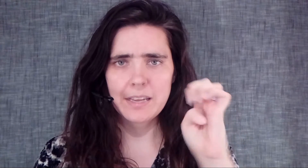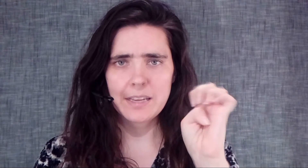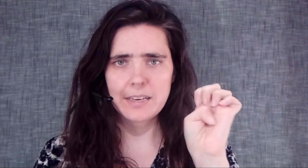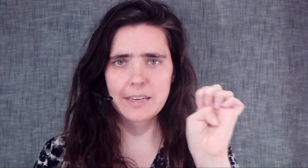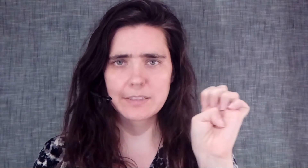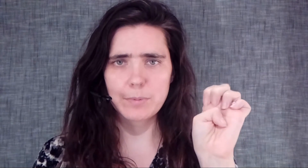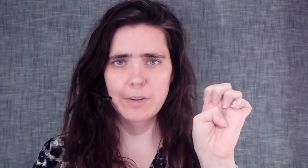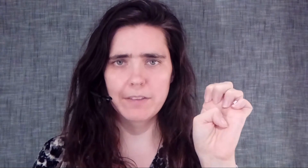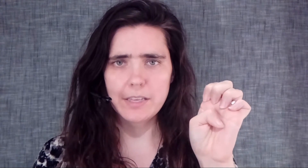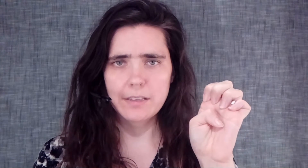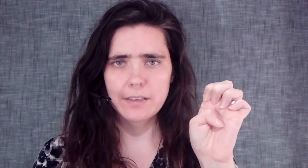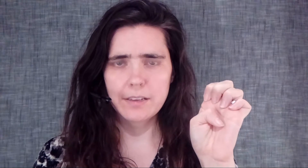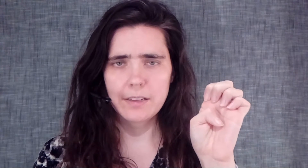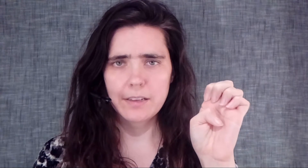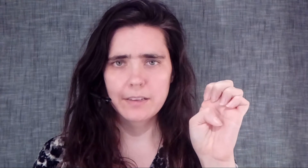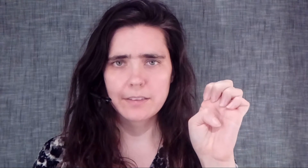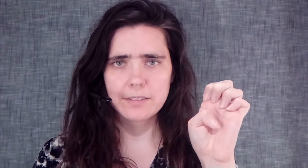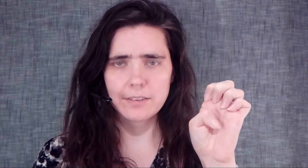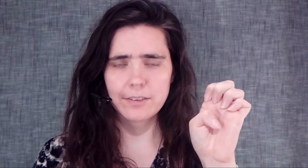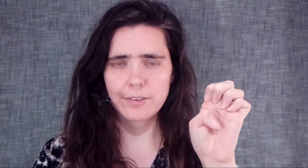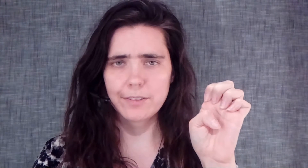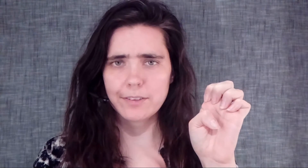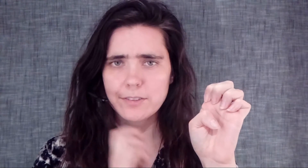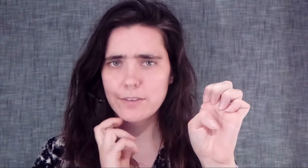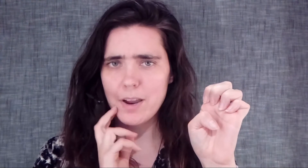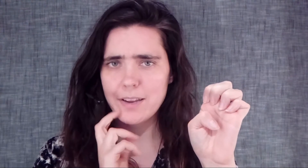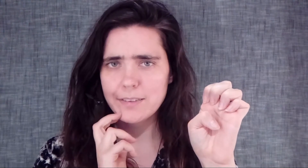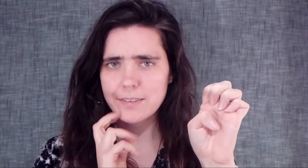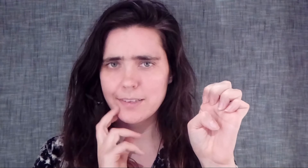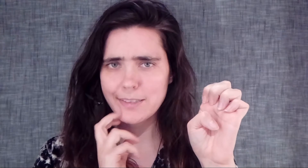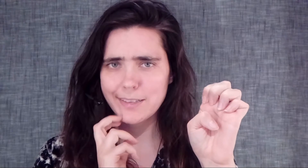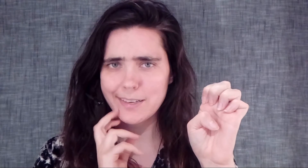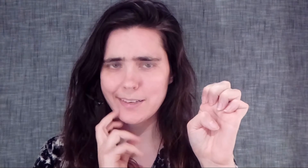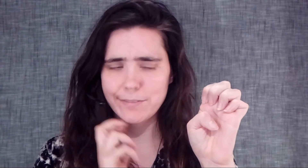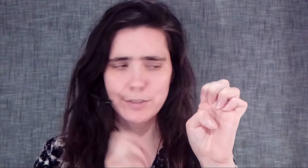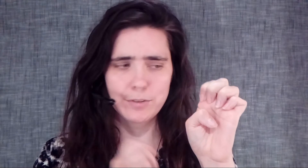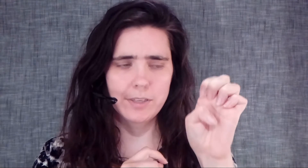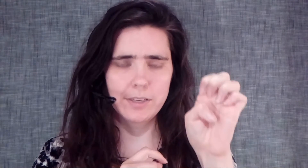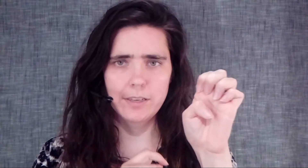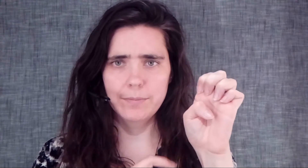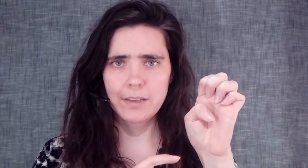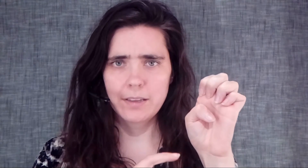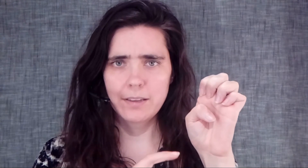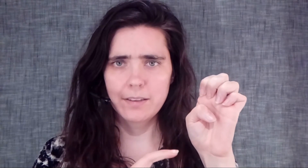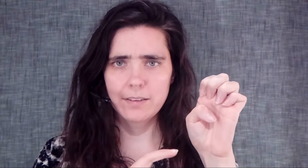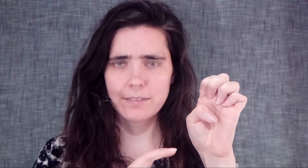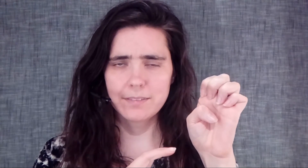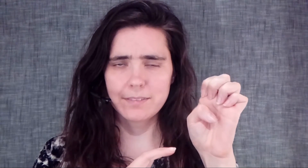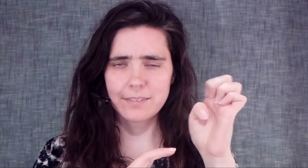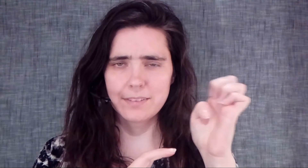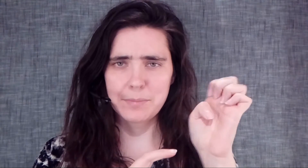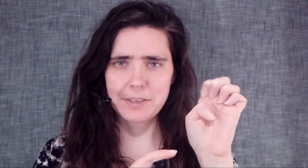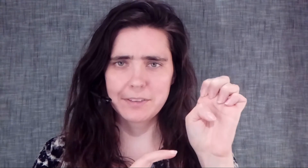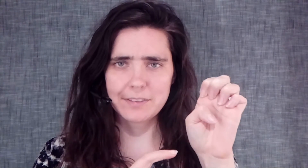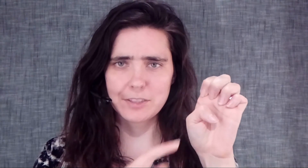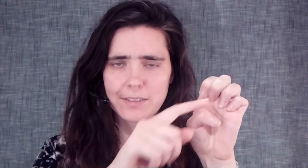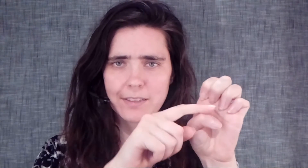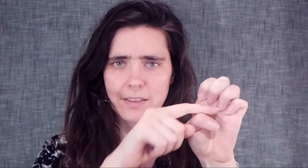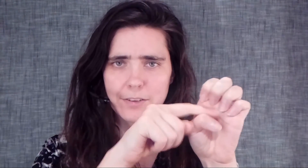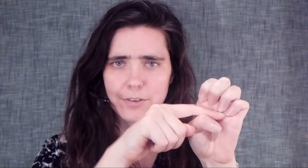Next we have E. So there's 2 ways to kind of do the E. I mean, just in that you can have